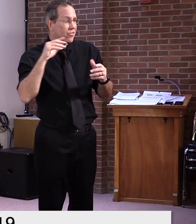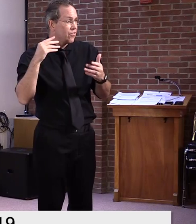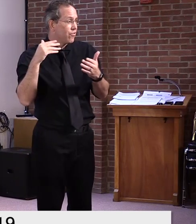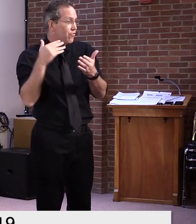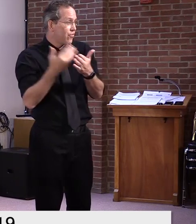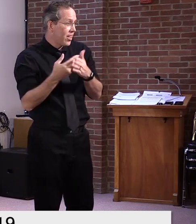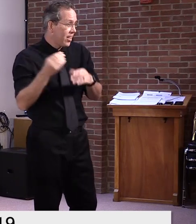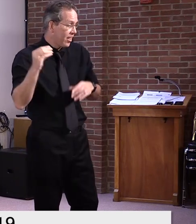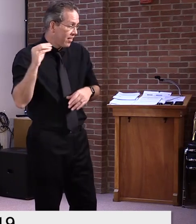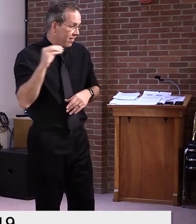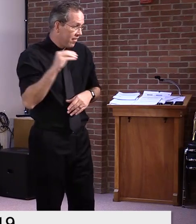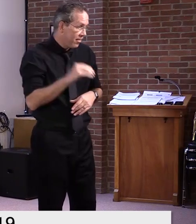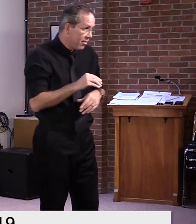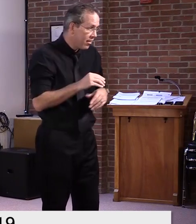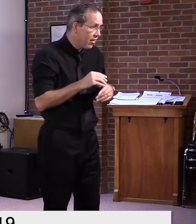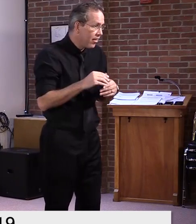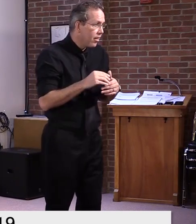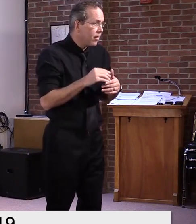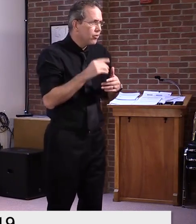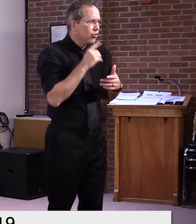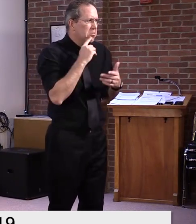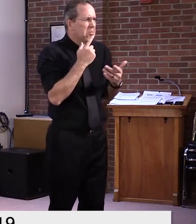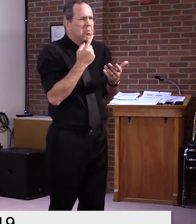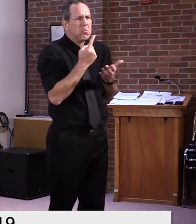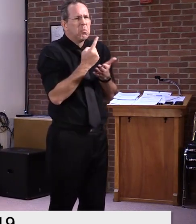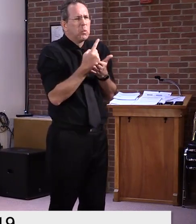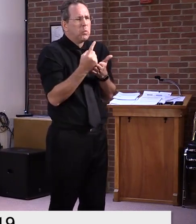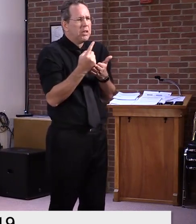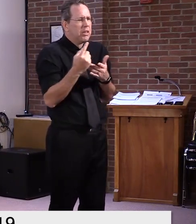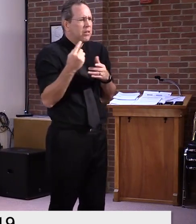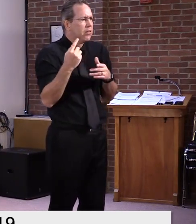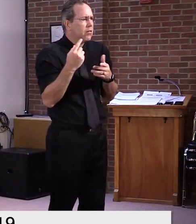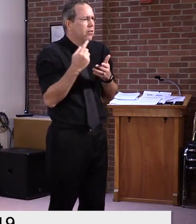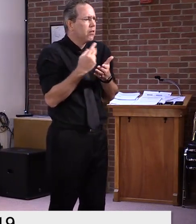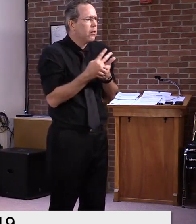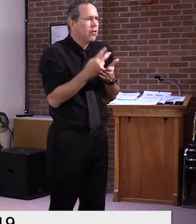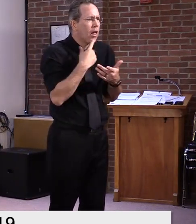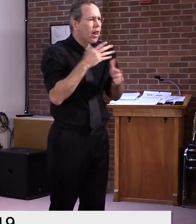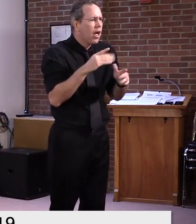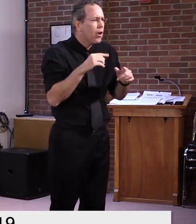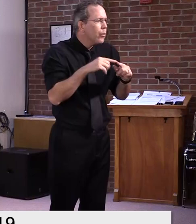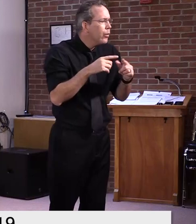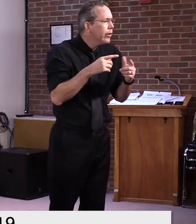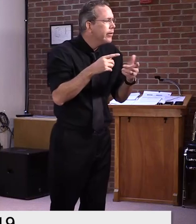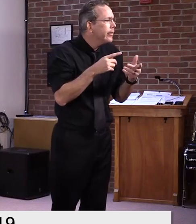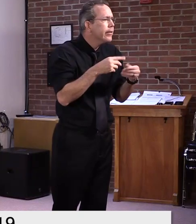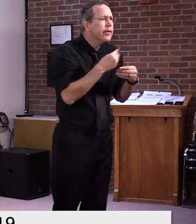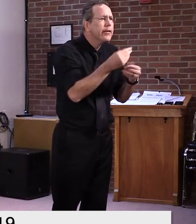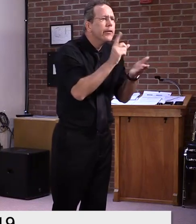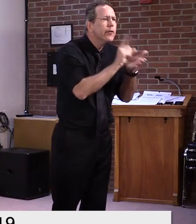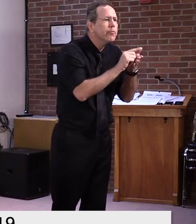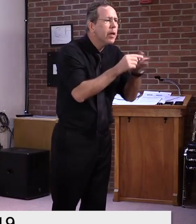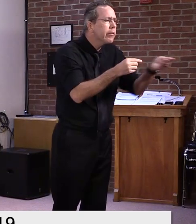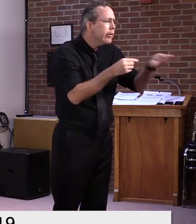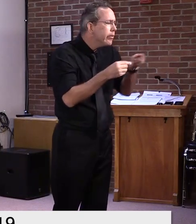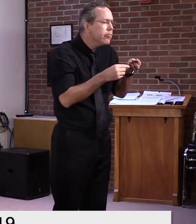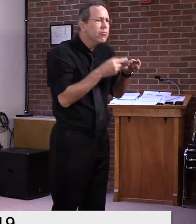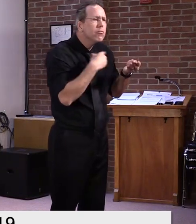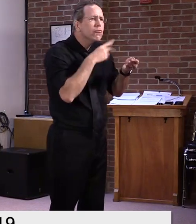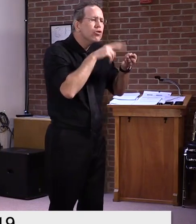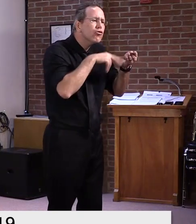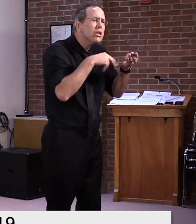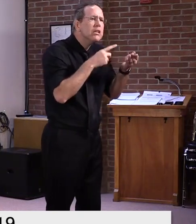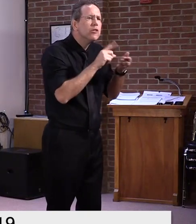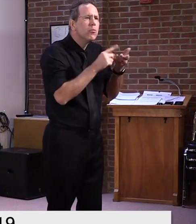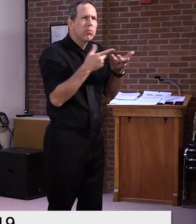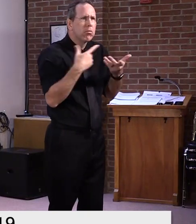correspondence, mail, newspapers, et cetera. And that's been perceived by some families as you